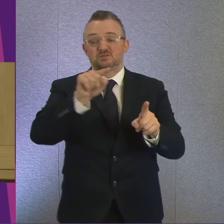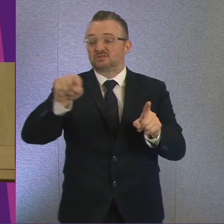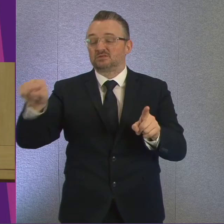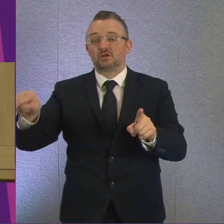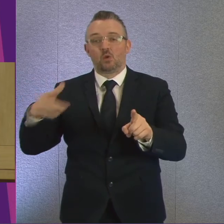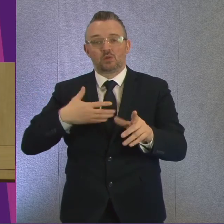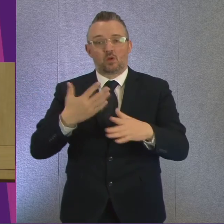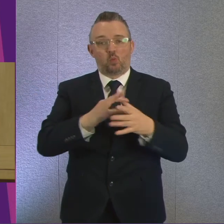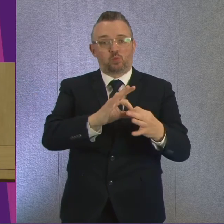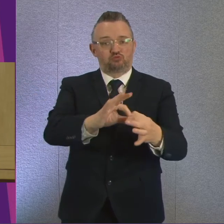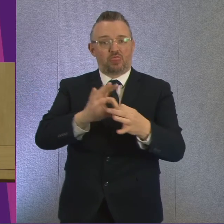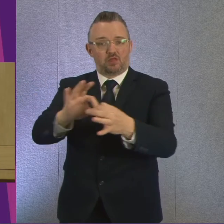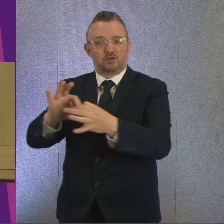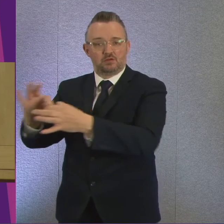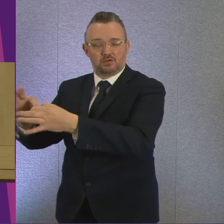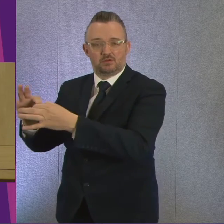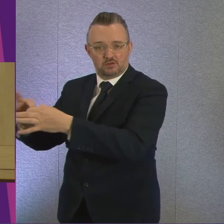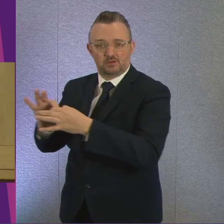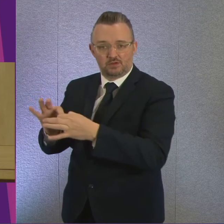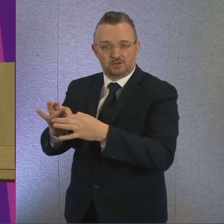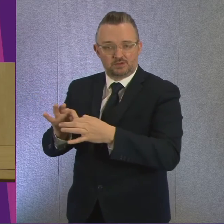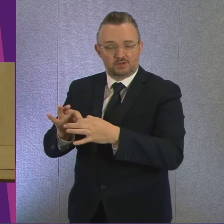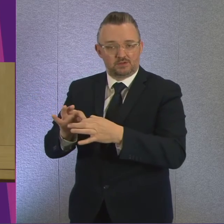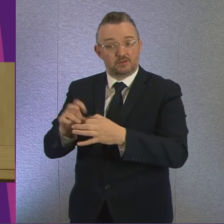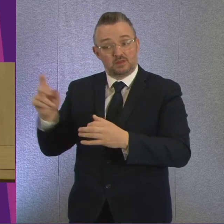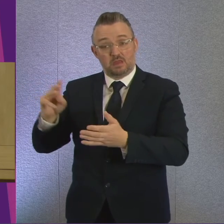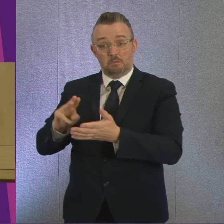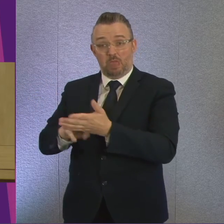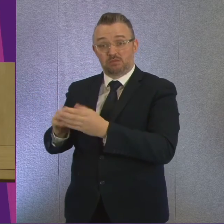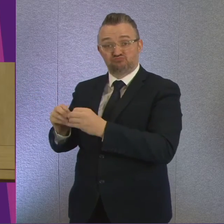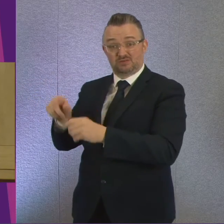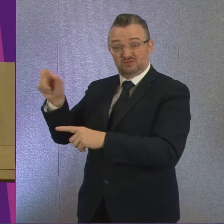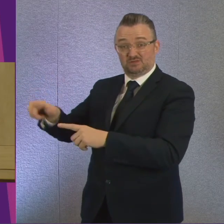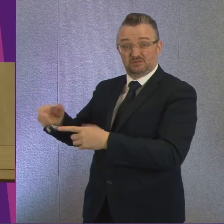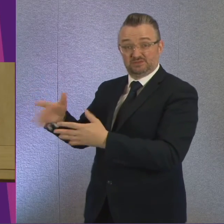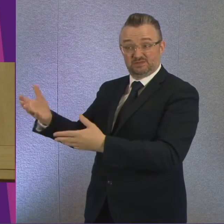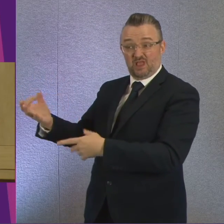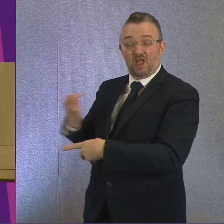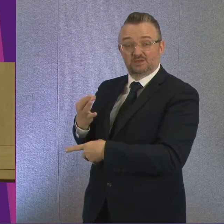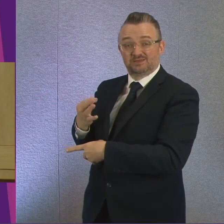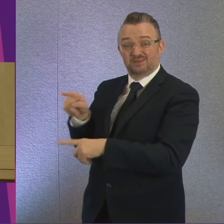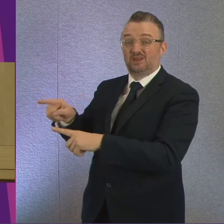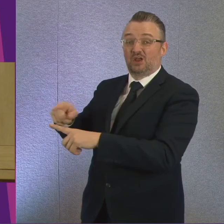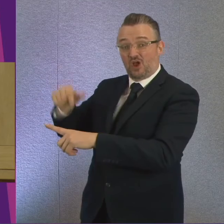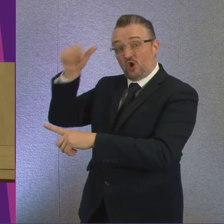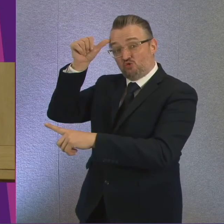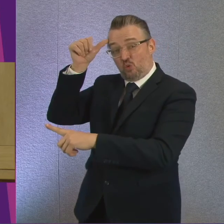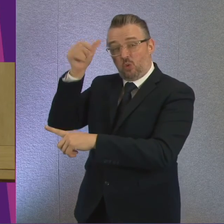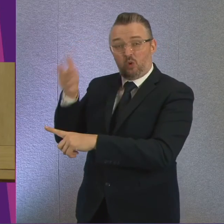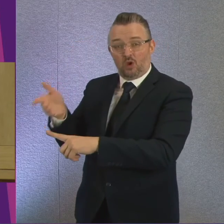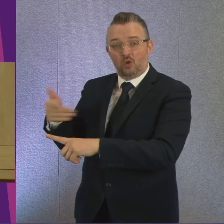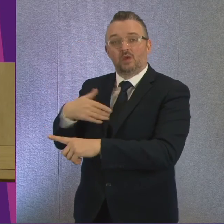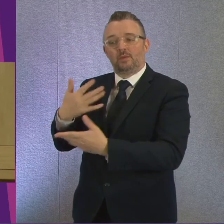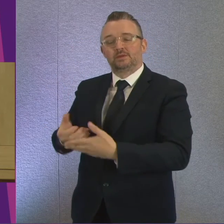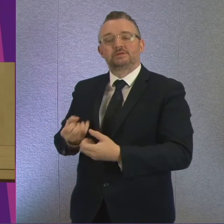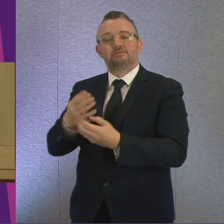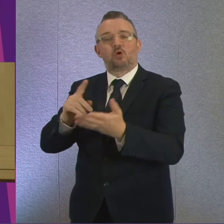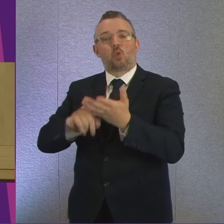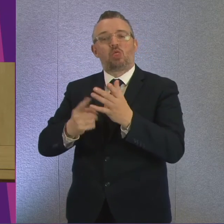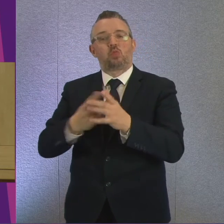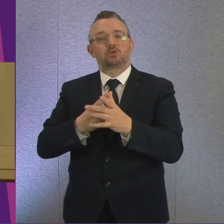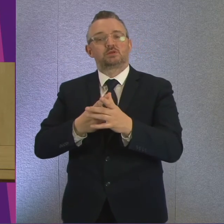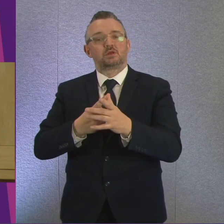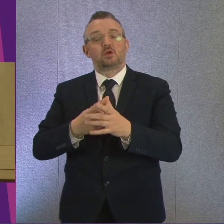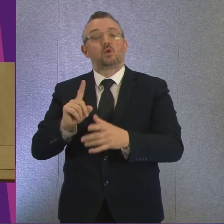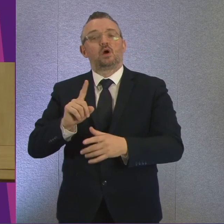vulnerable children. As Miles Briggs will be aware, we have provided local authorities with